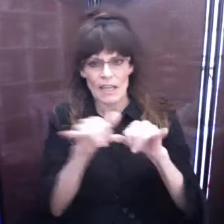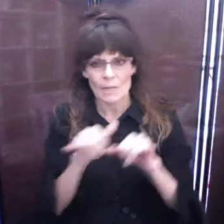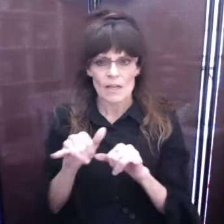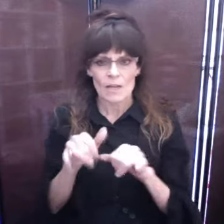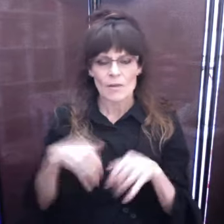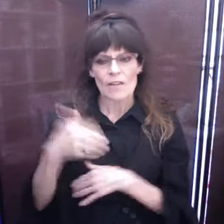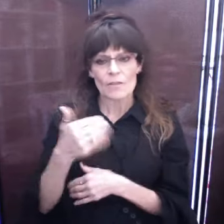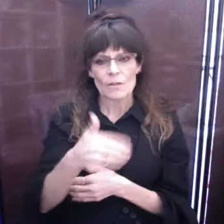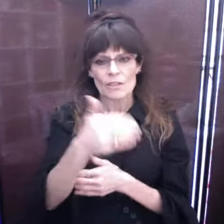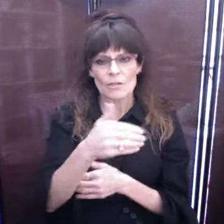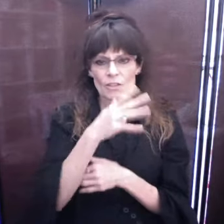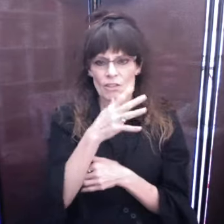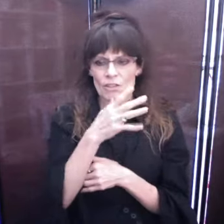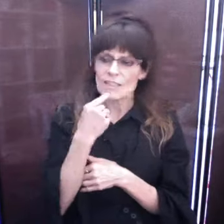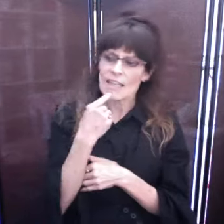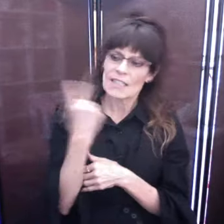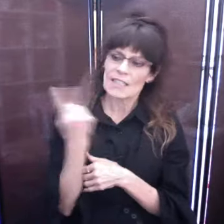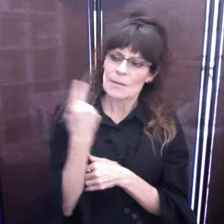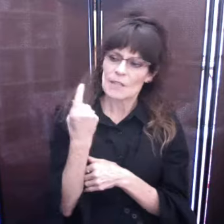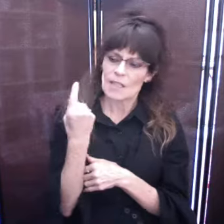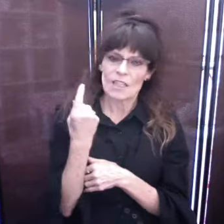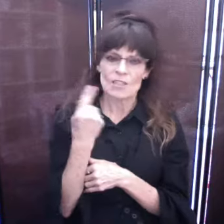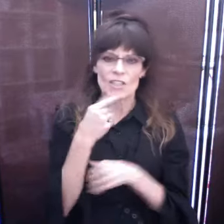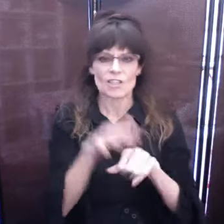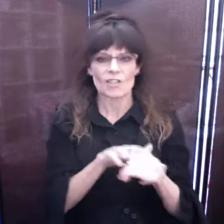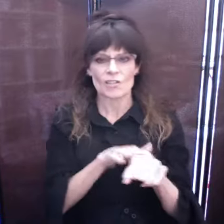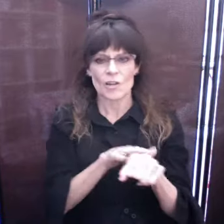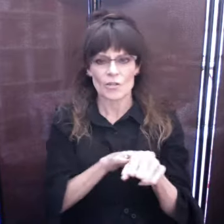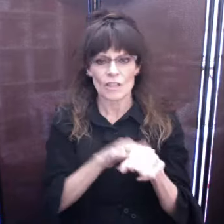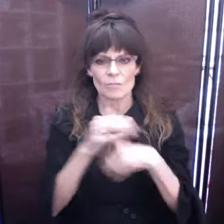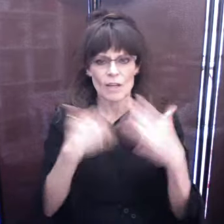while, she'll bring something up. And I think she's slowly been processing these things. And she says,